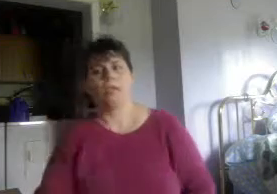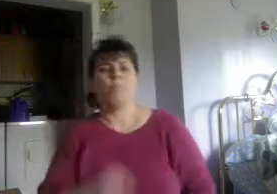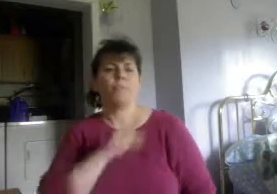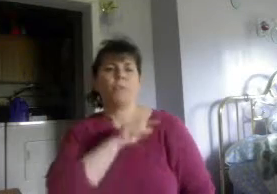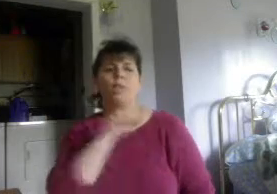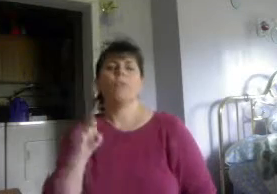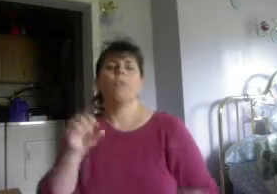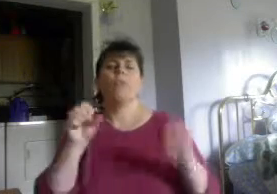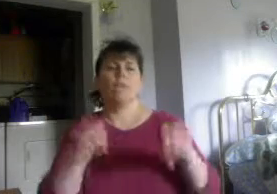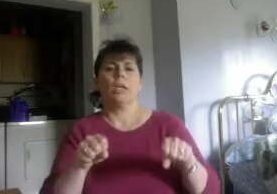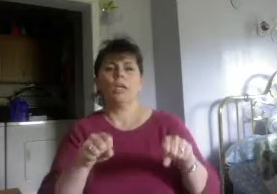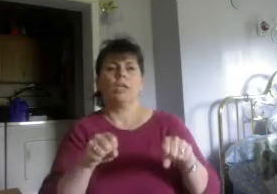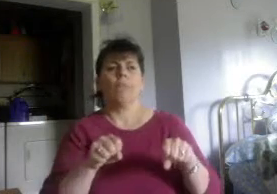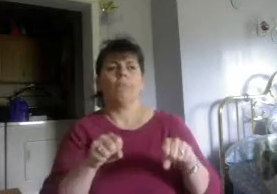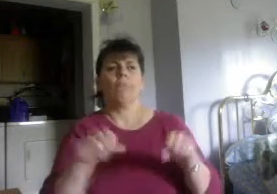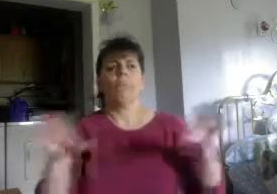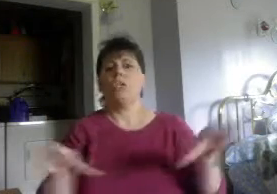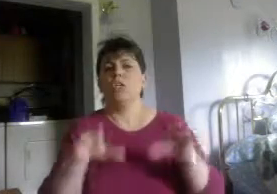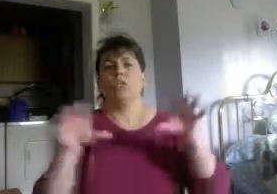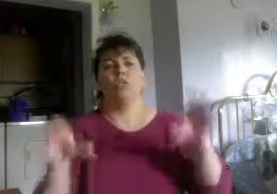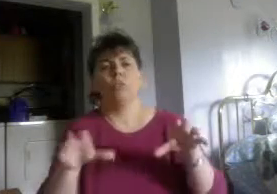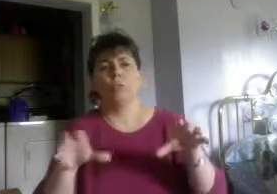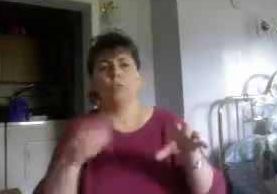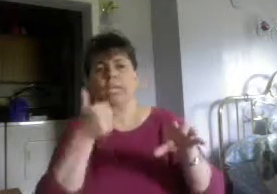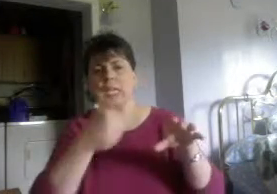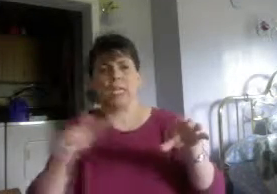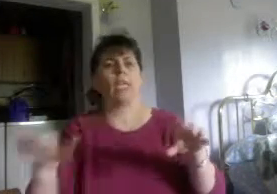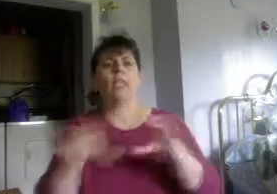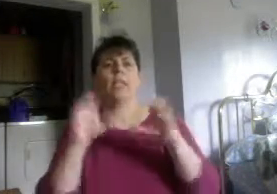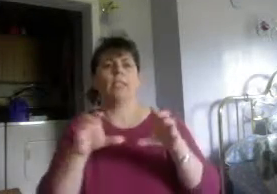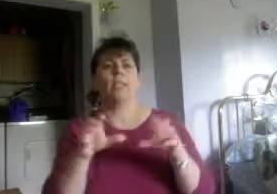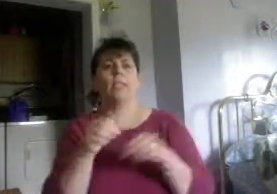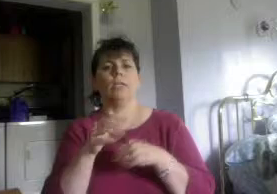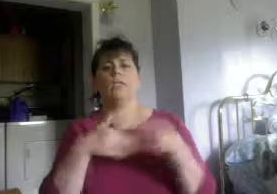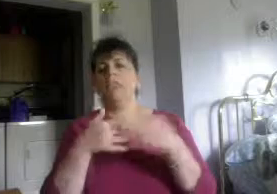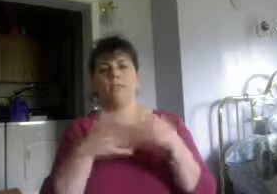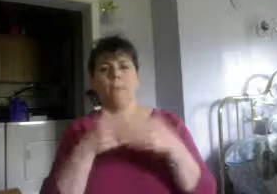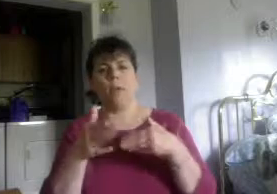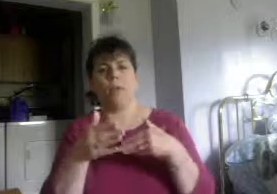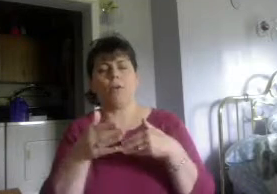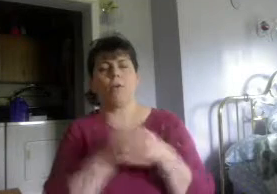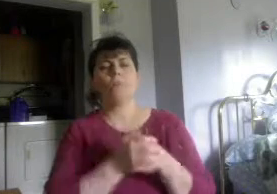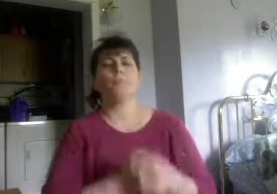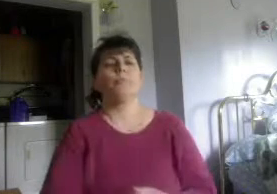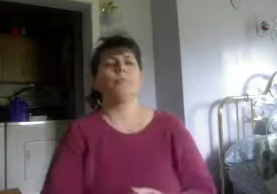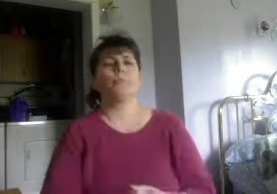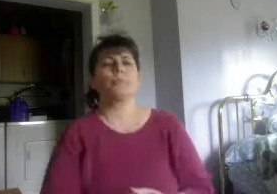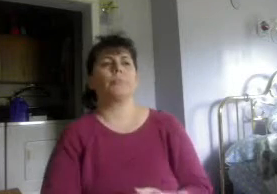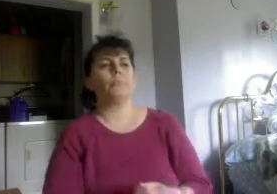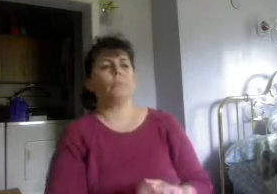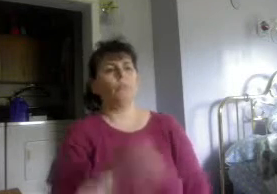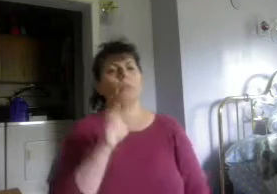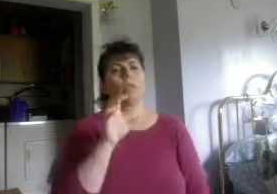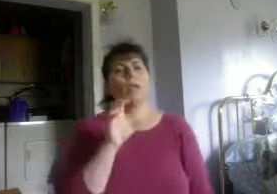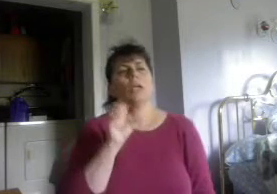number of activities depending on how much time you've planned for the workshop. So think about when you want to tackle that pizza and take about a half hour to